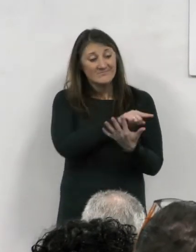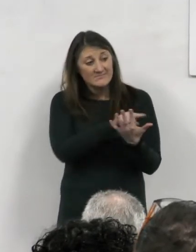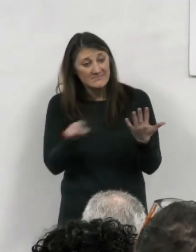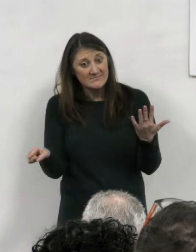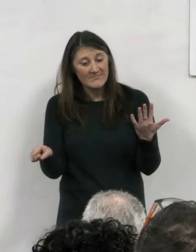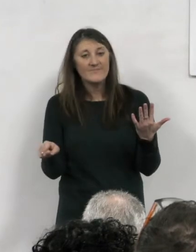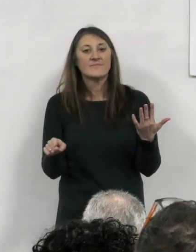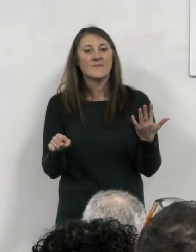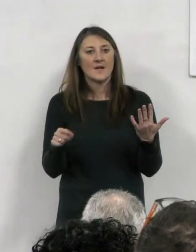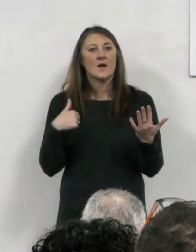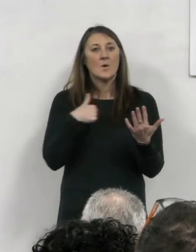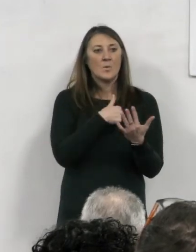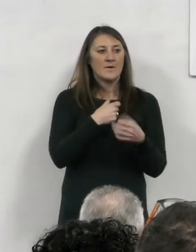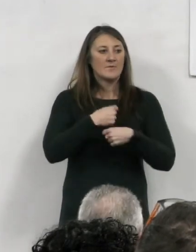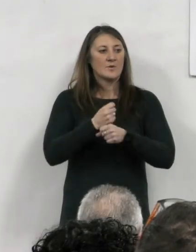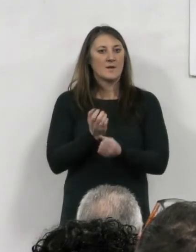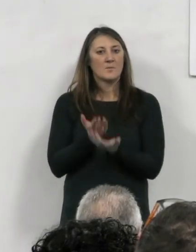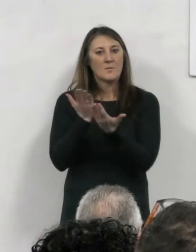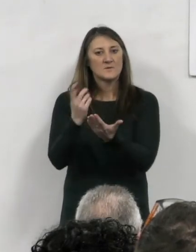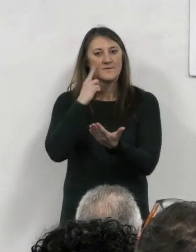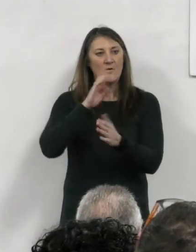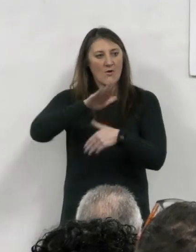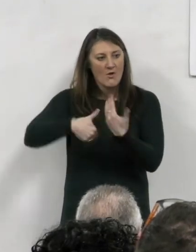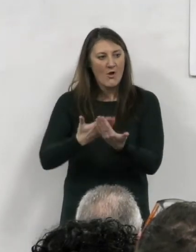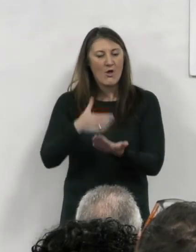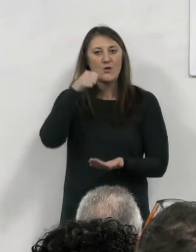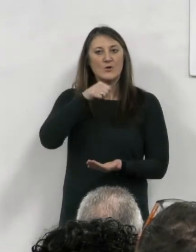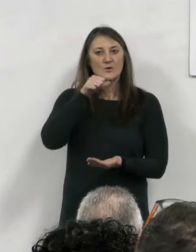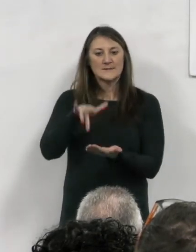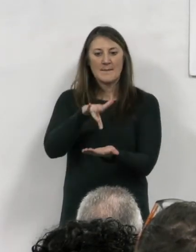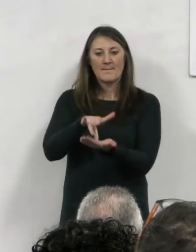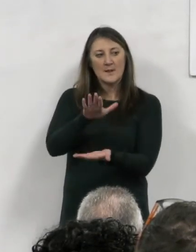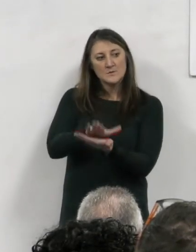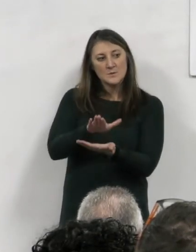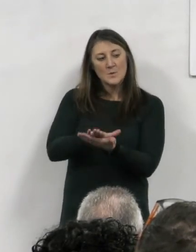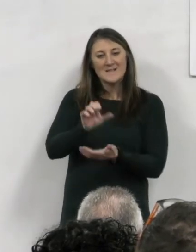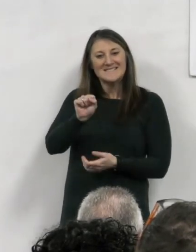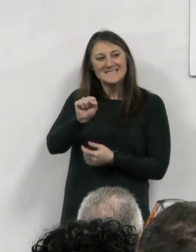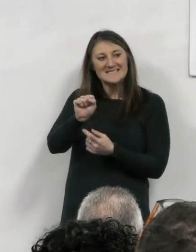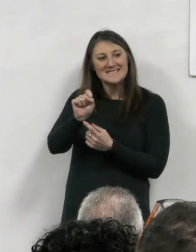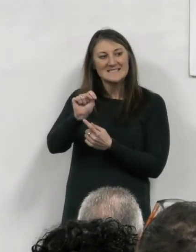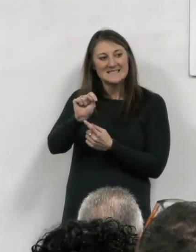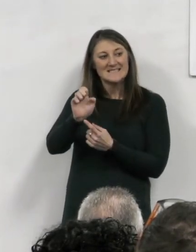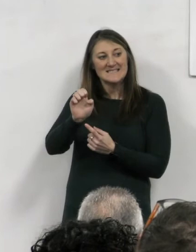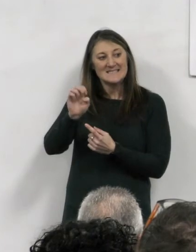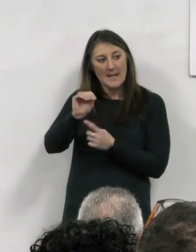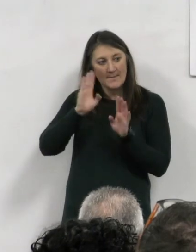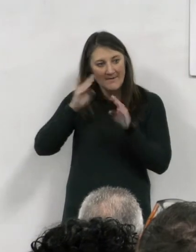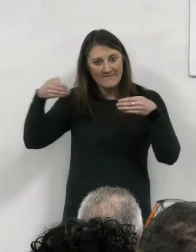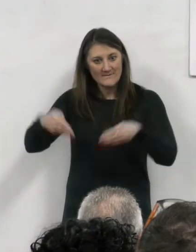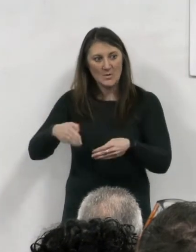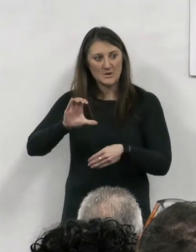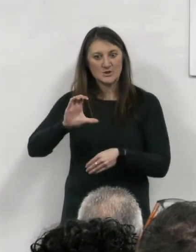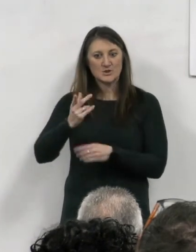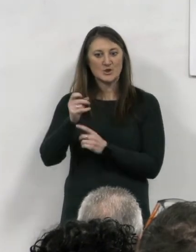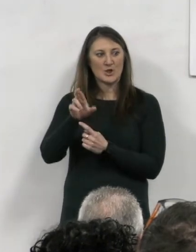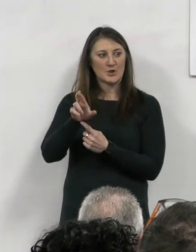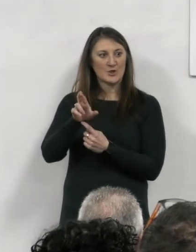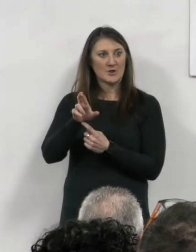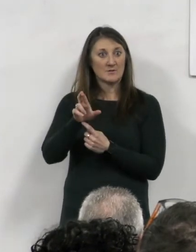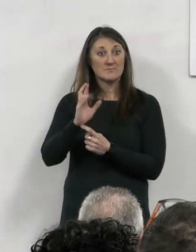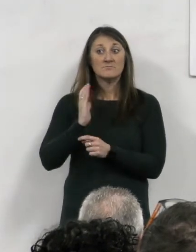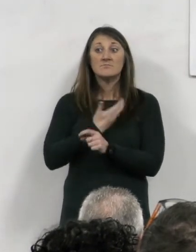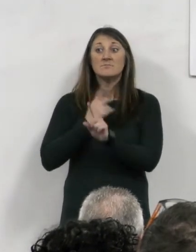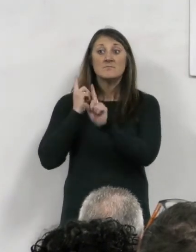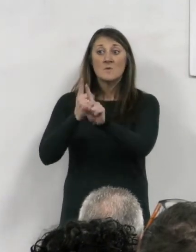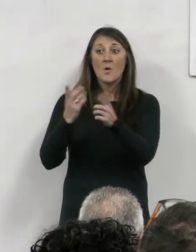a proposal to open an all-girls middle school STEM-focused charter. Our goal is